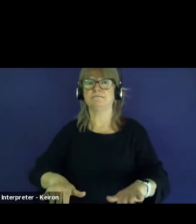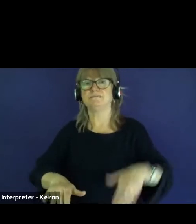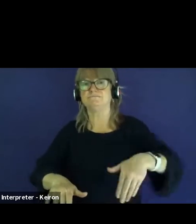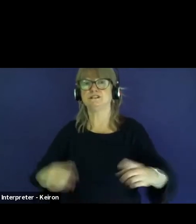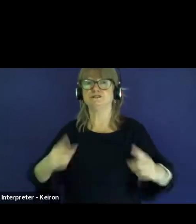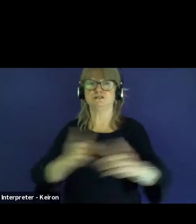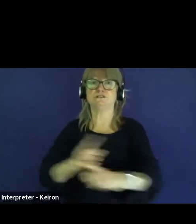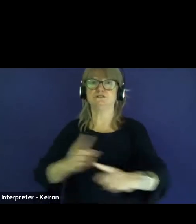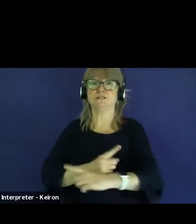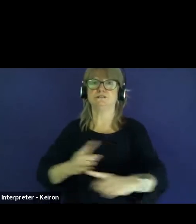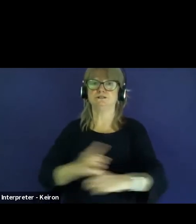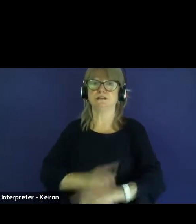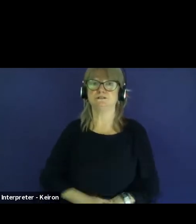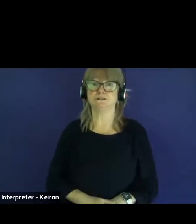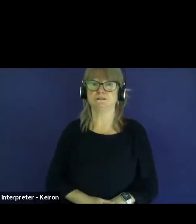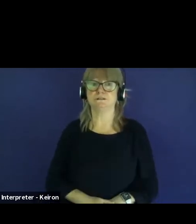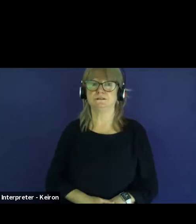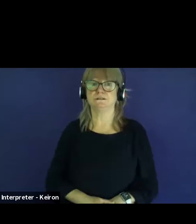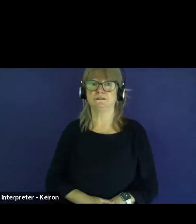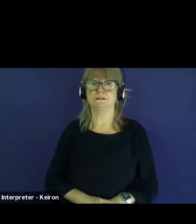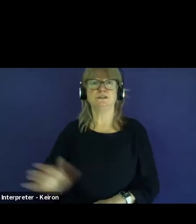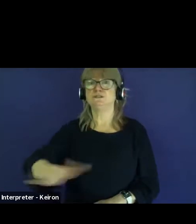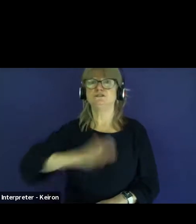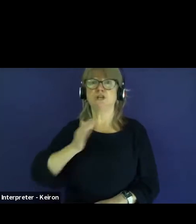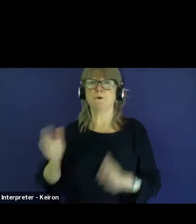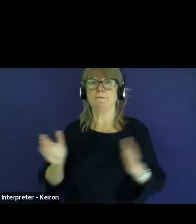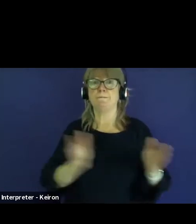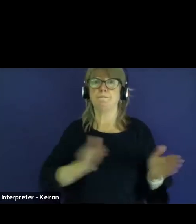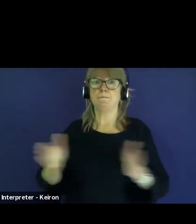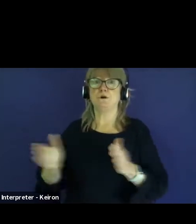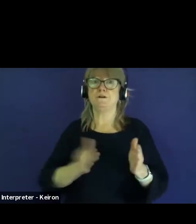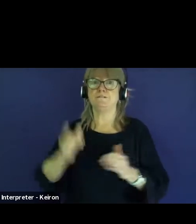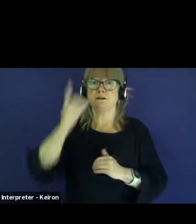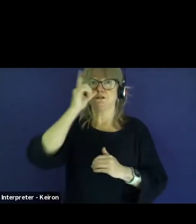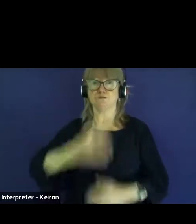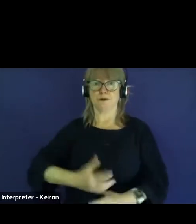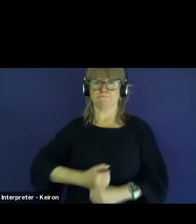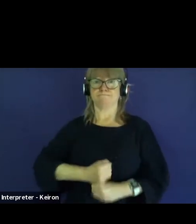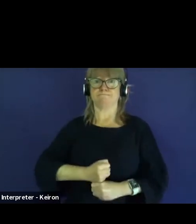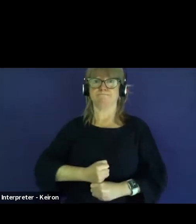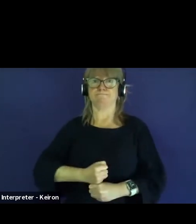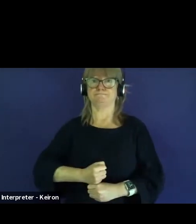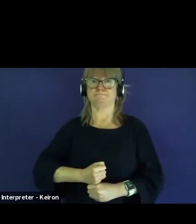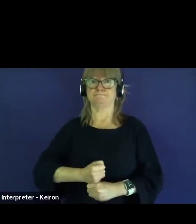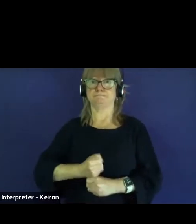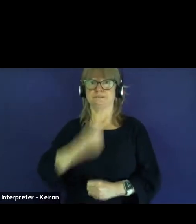Keep that back nice and still. We don't want to be rocking side to side. Really engage that core.